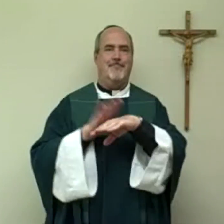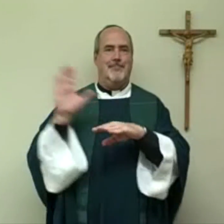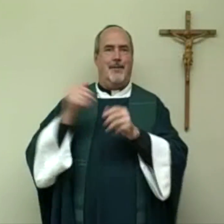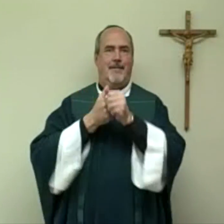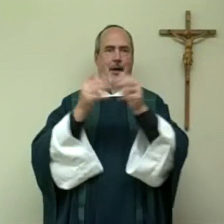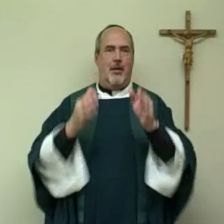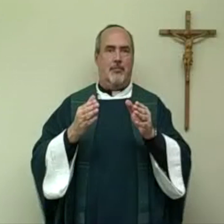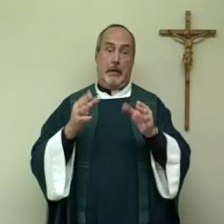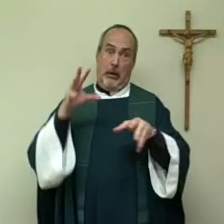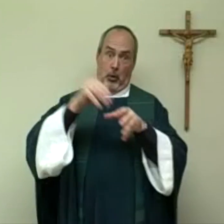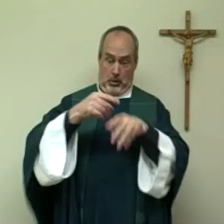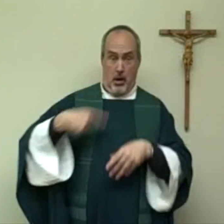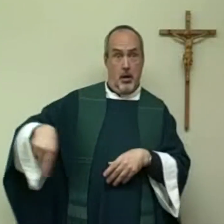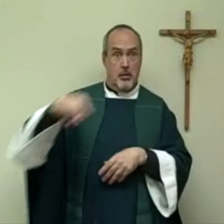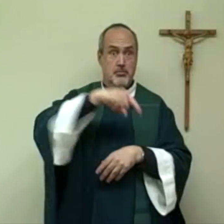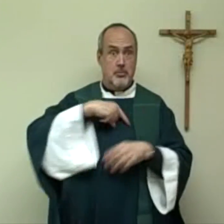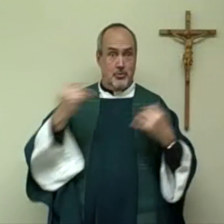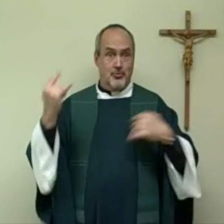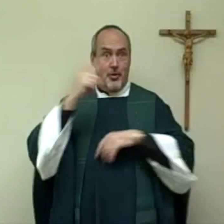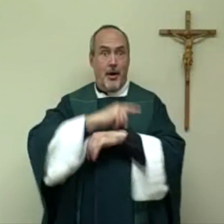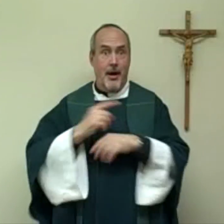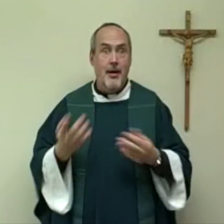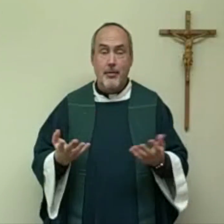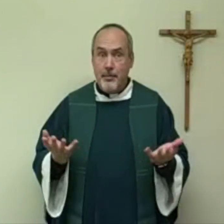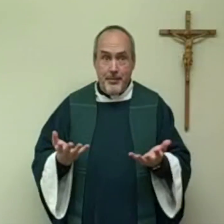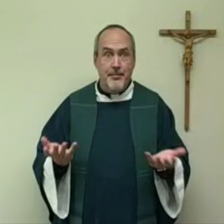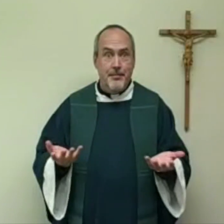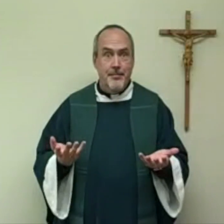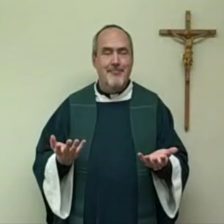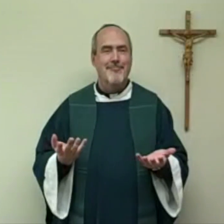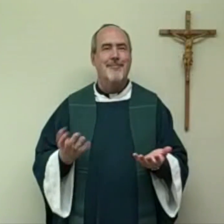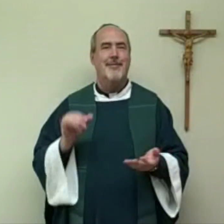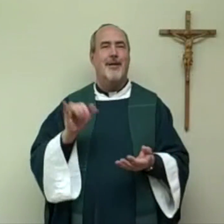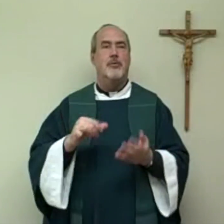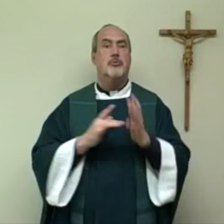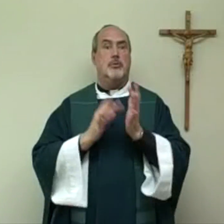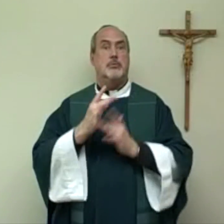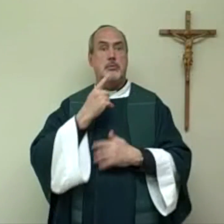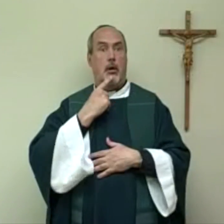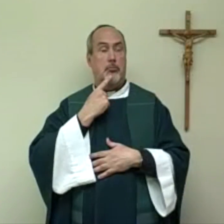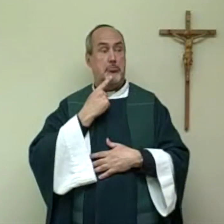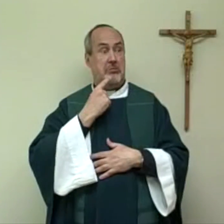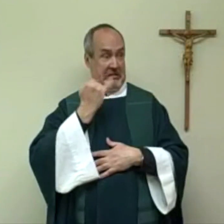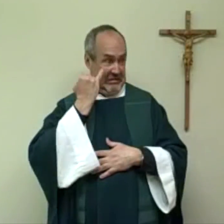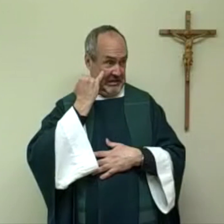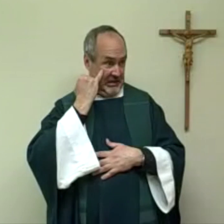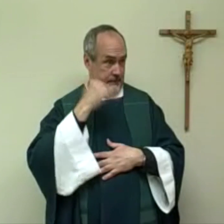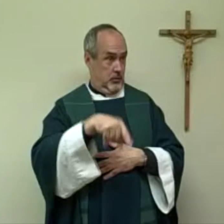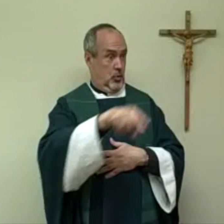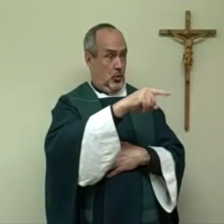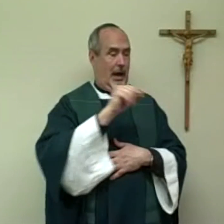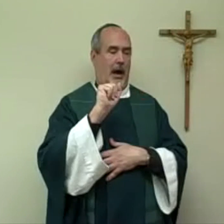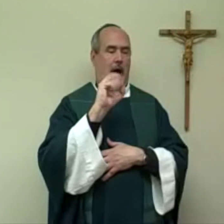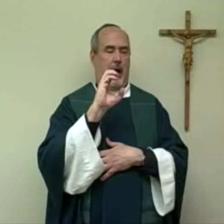In today's gospel, Jesus warns his disciples, and it also is a warning for us as well, where Jesus